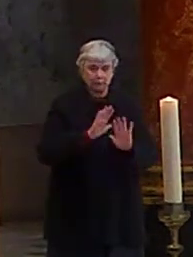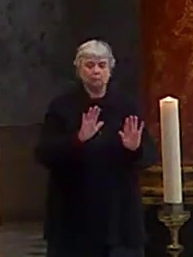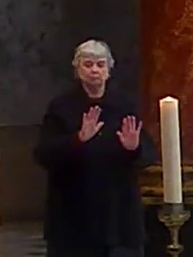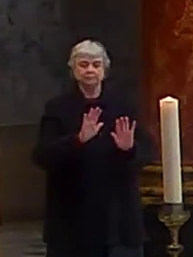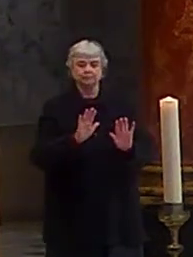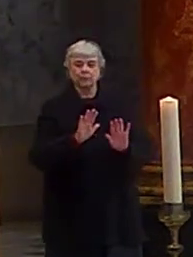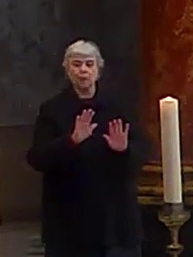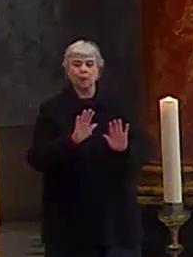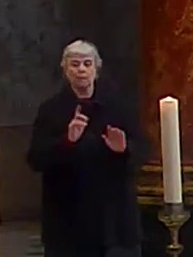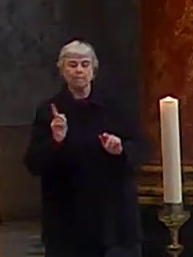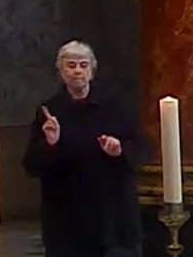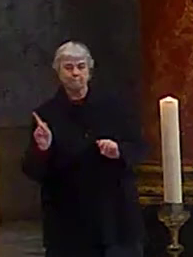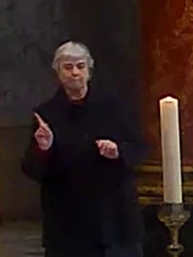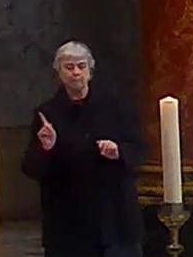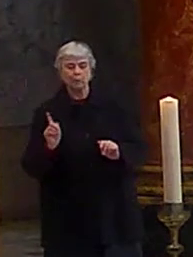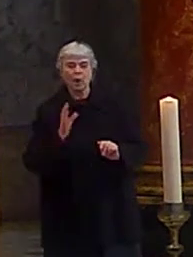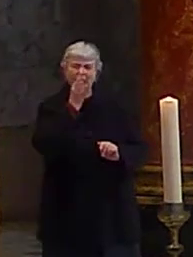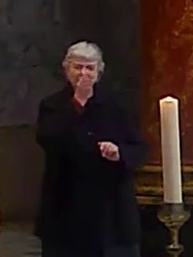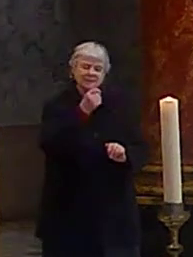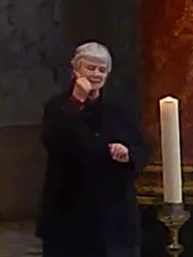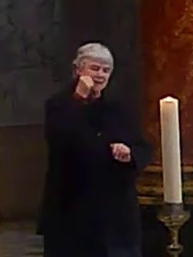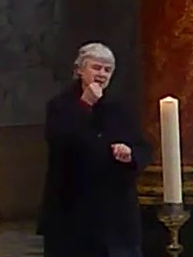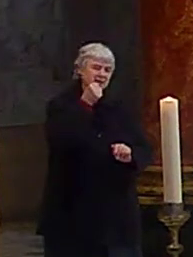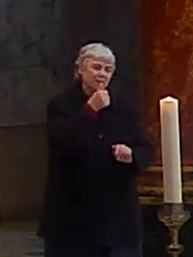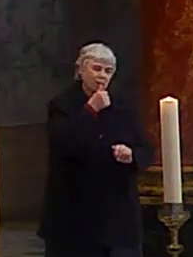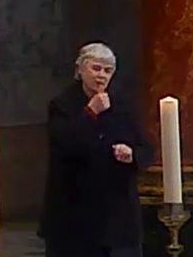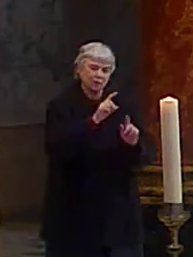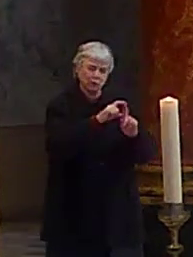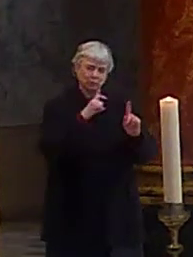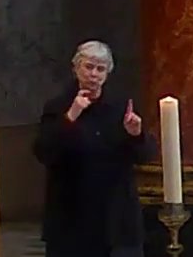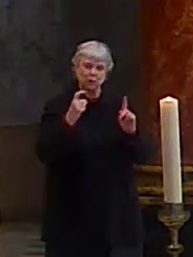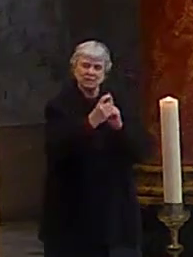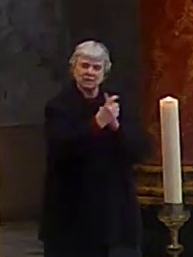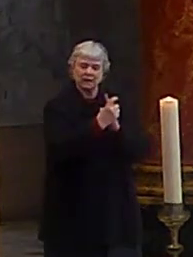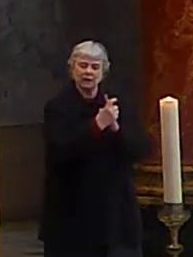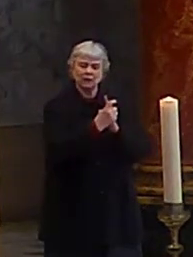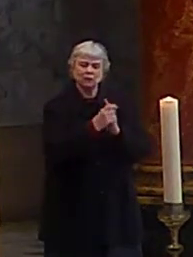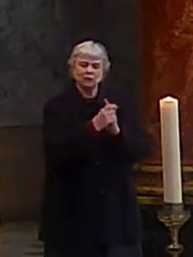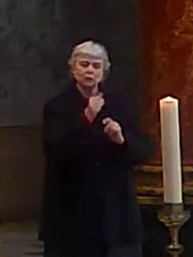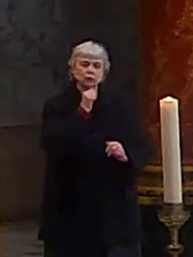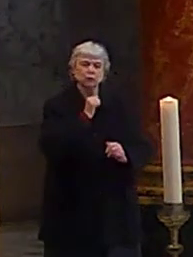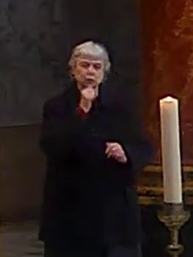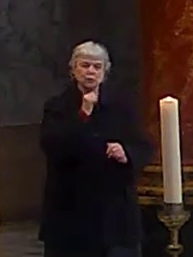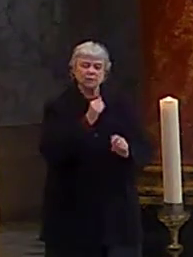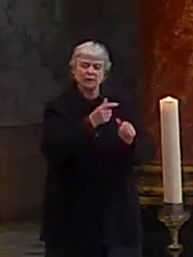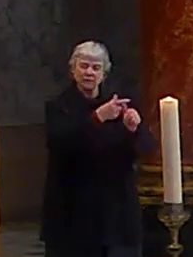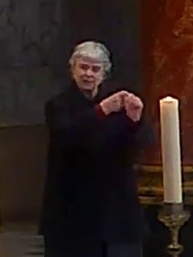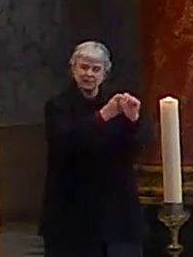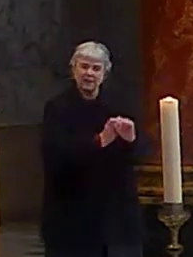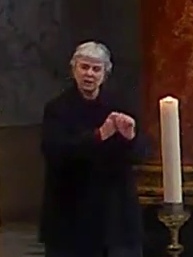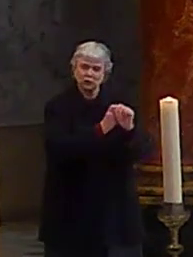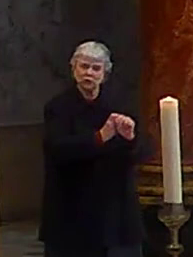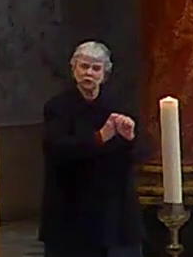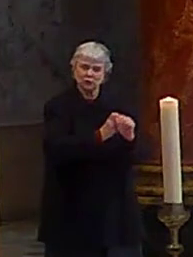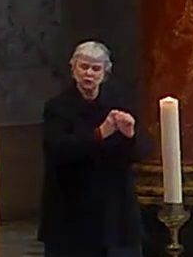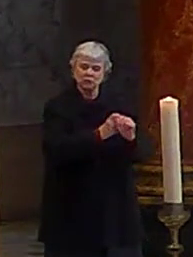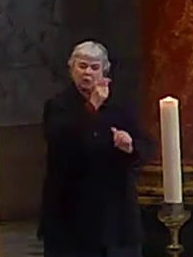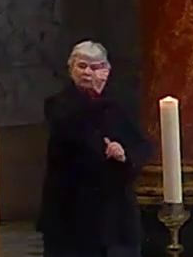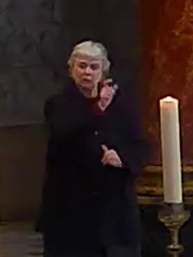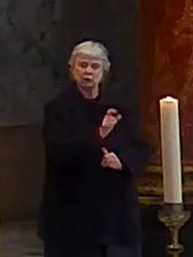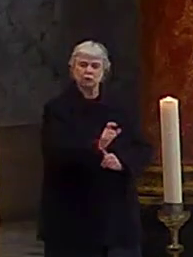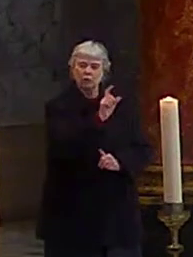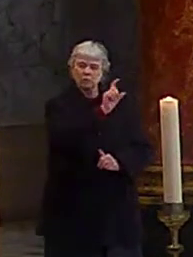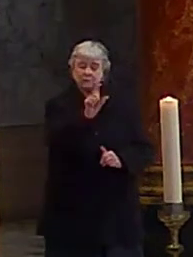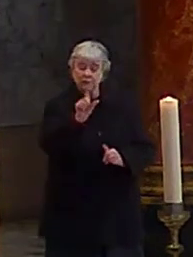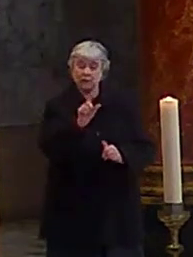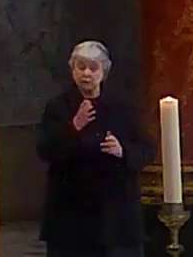have asked the hearing community to use the stations which have sign